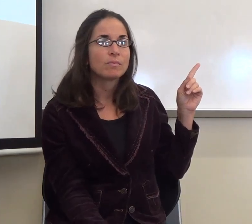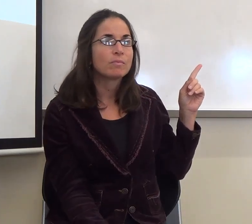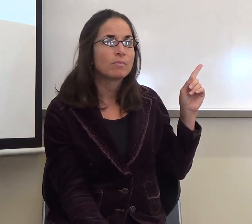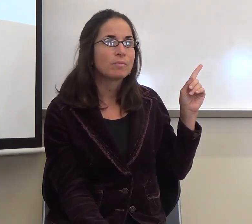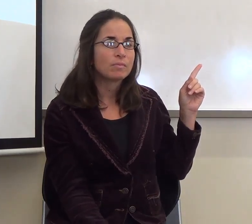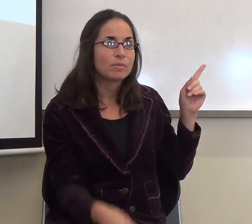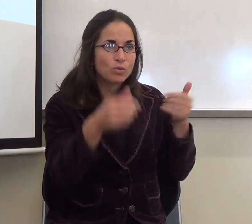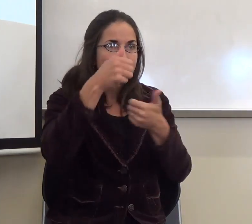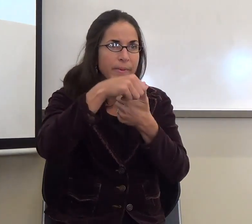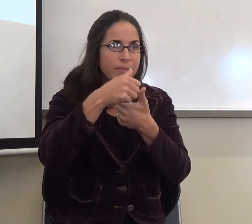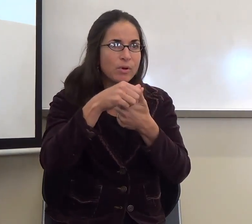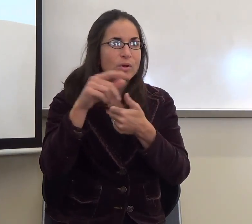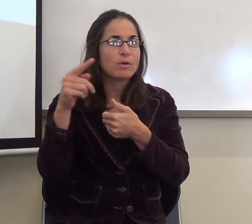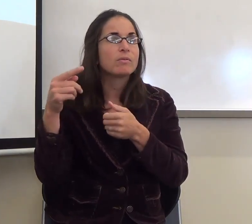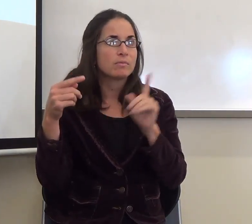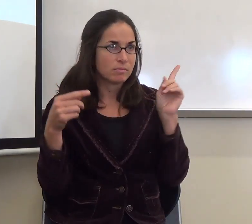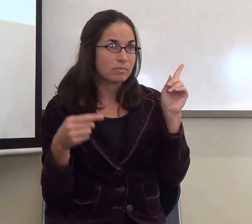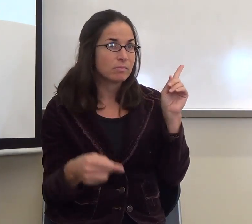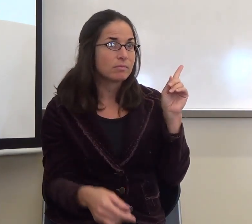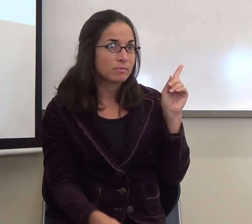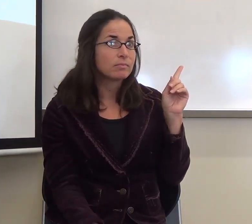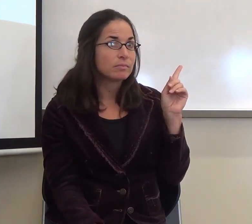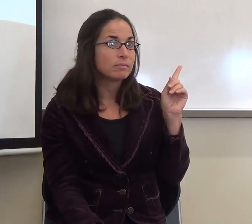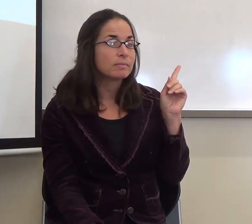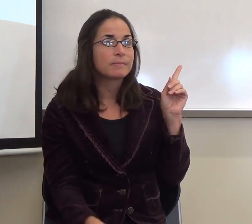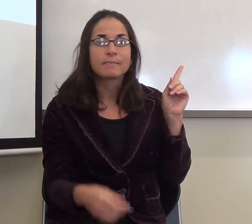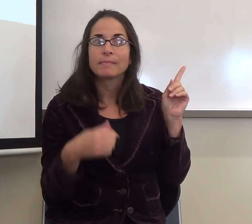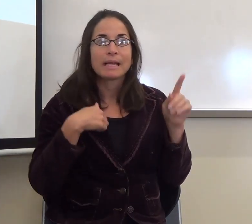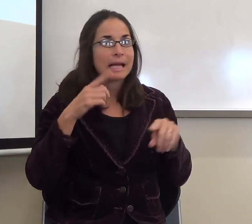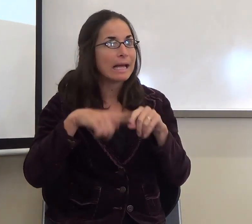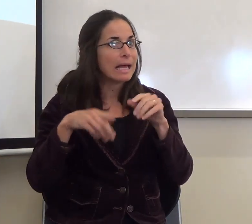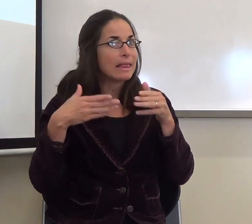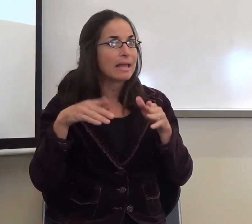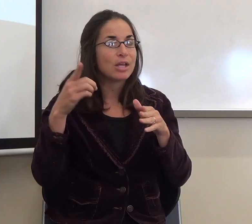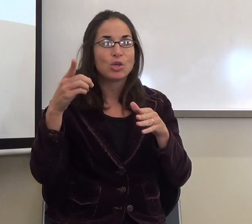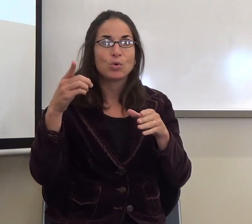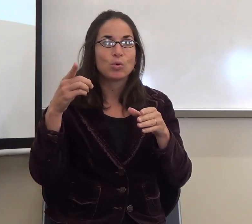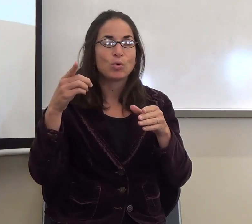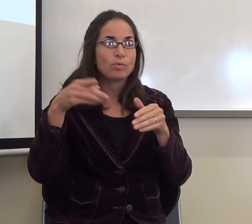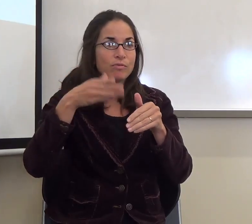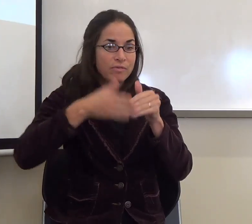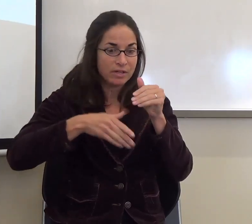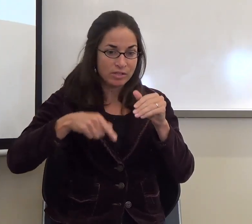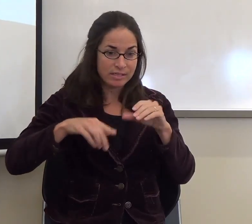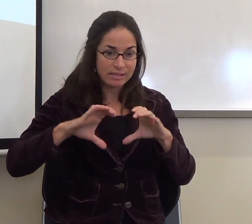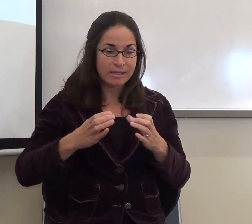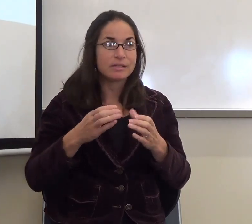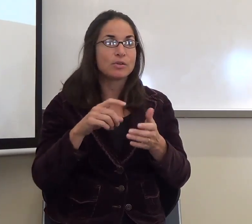remember that? Remember, I can't let you guys out of this class unless you prove to me that you can do